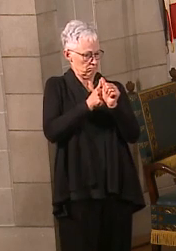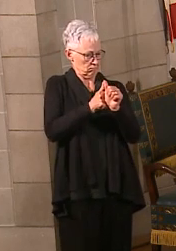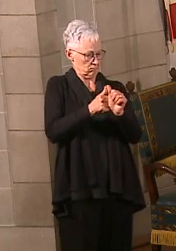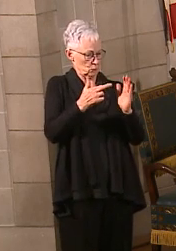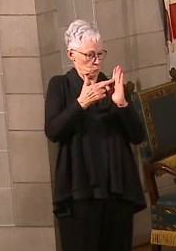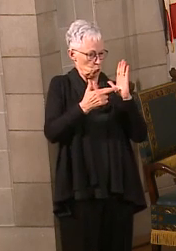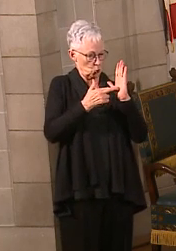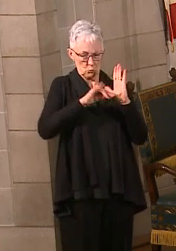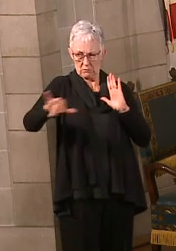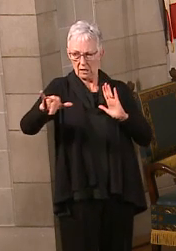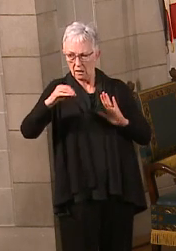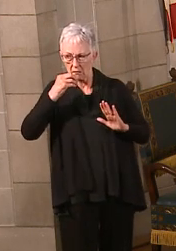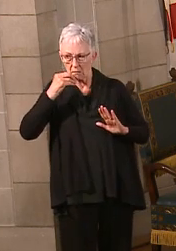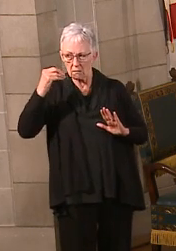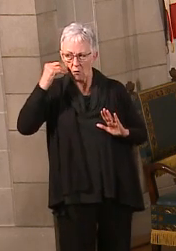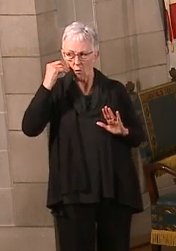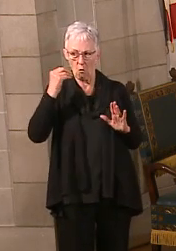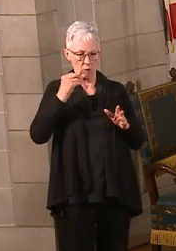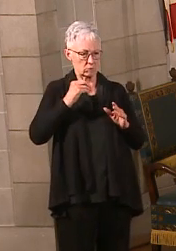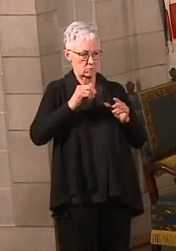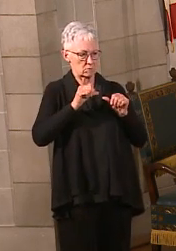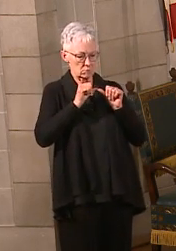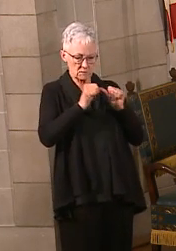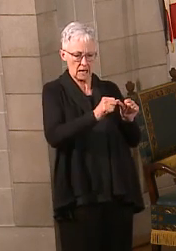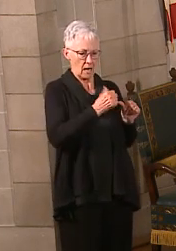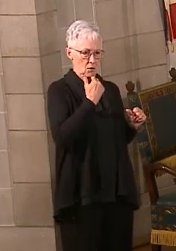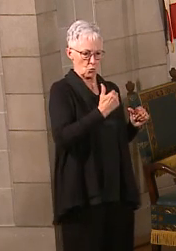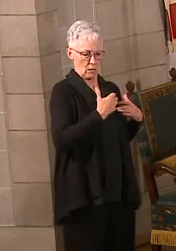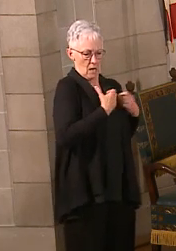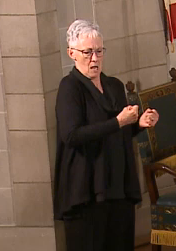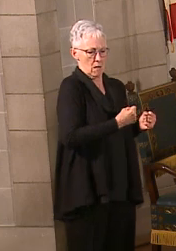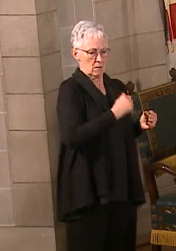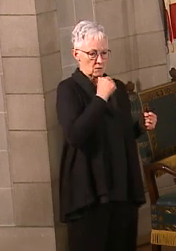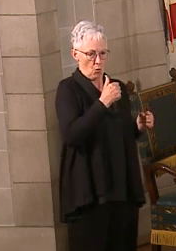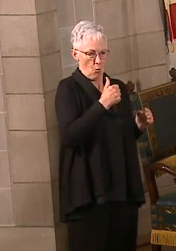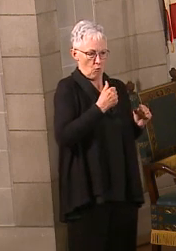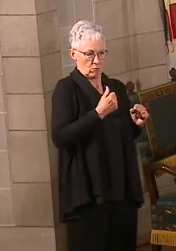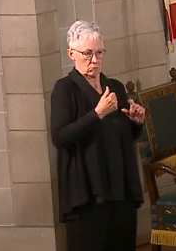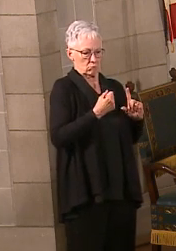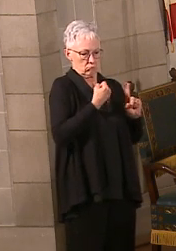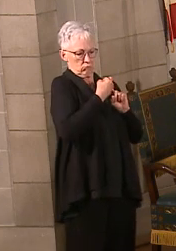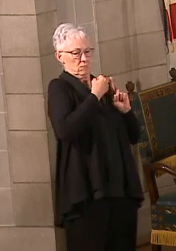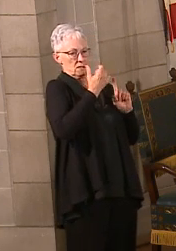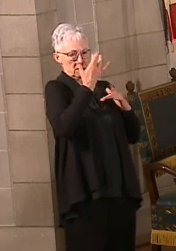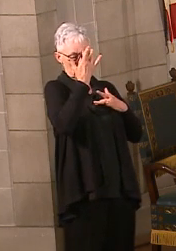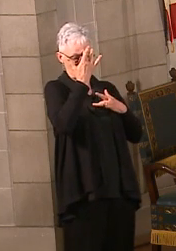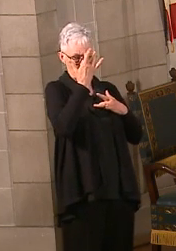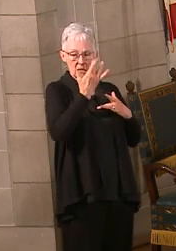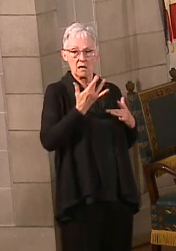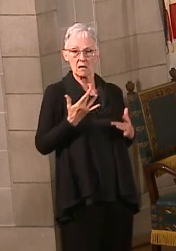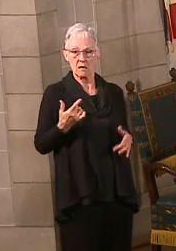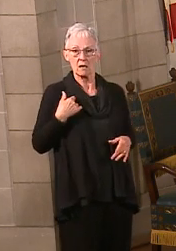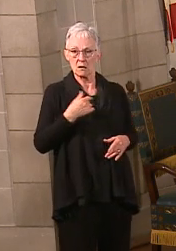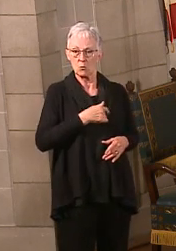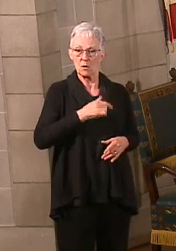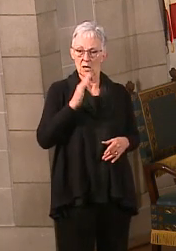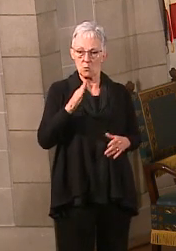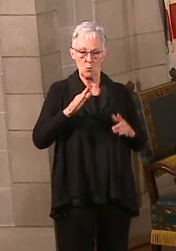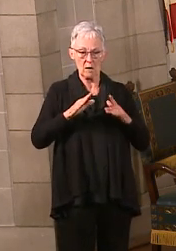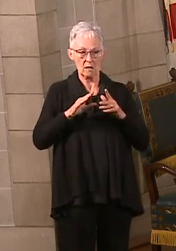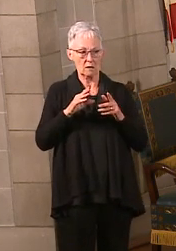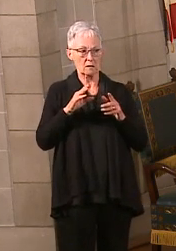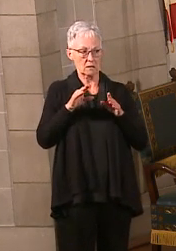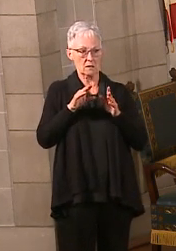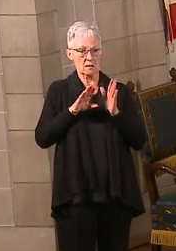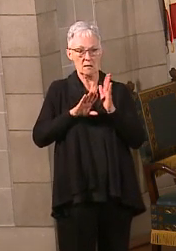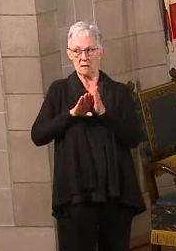stay healthy, stay connected, really work on getting that done, because we've got to get this knocked down, and this will help us then get back